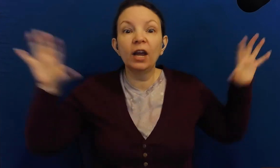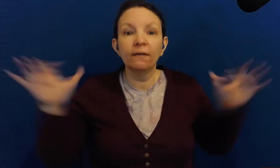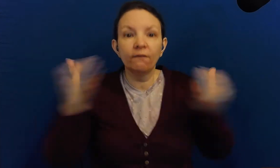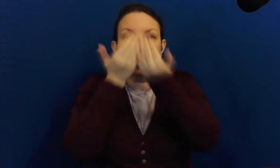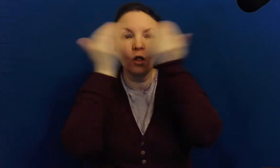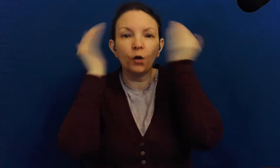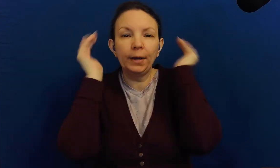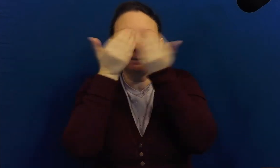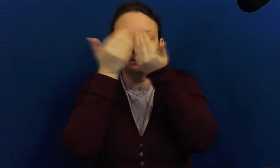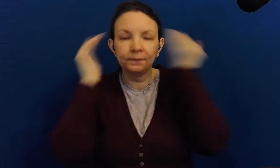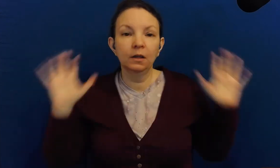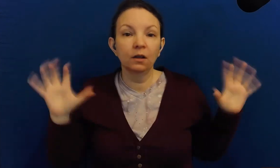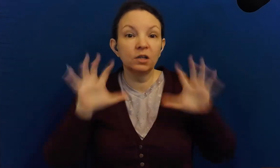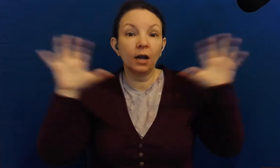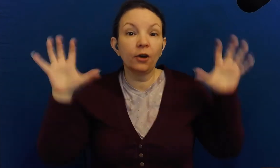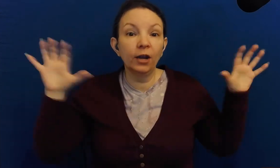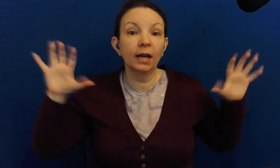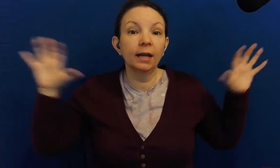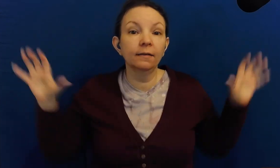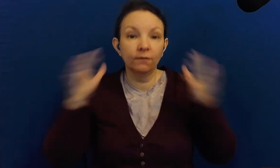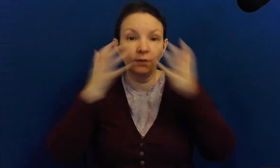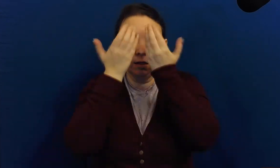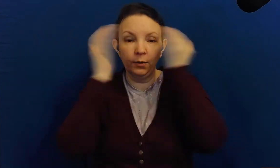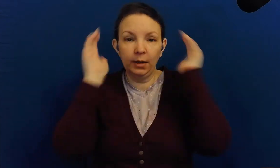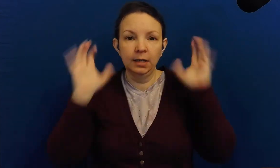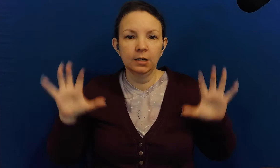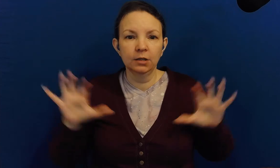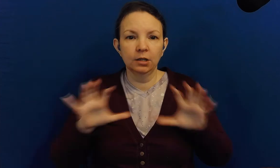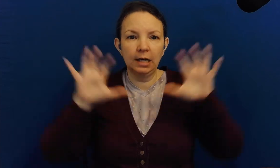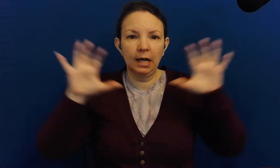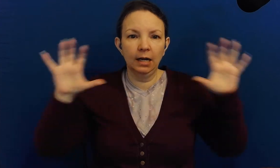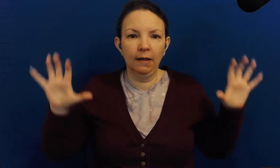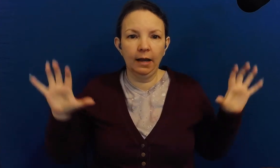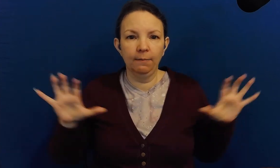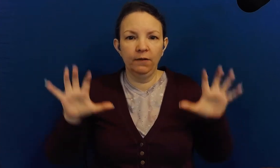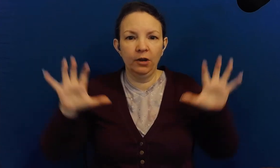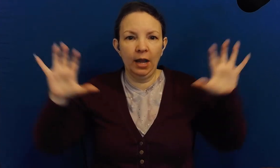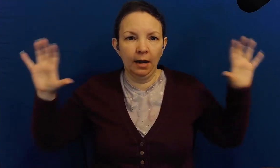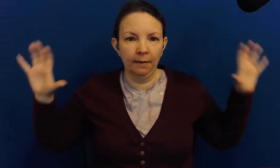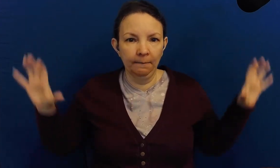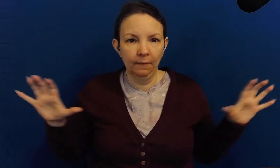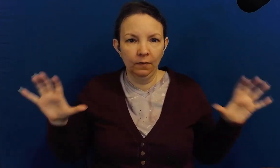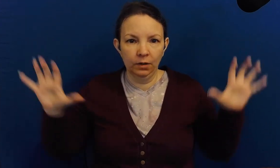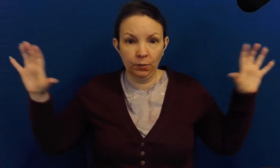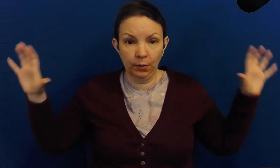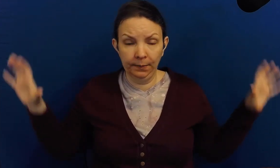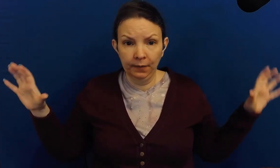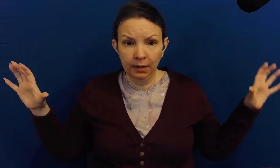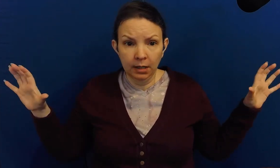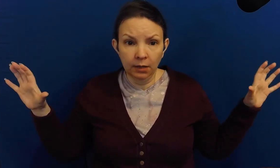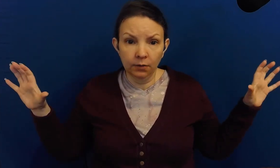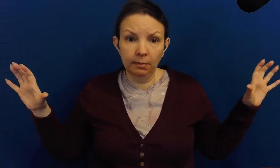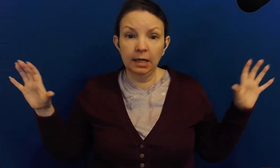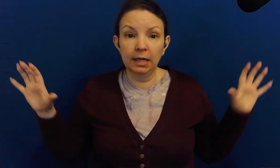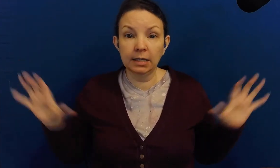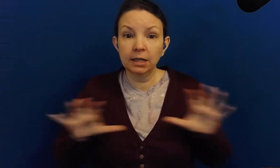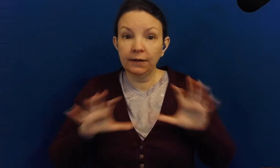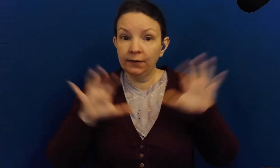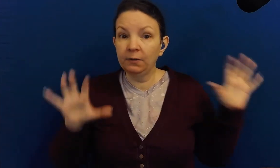for Halloween. So decorating for Halloween. So you kind of like moving your hand this way. It is different from